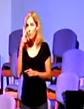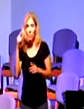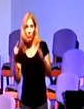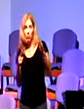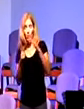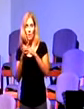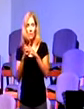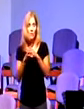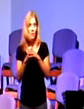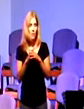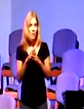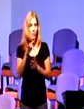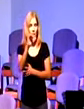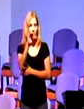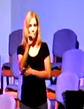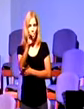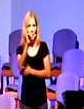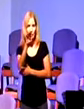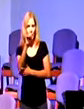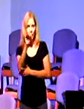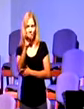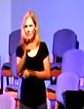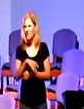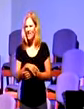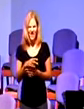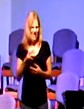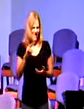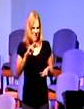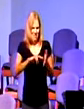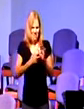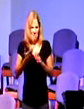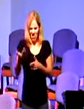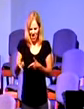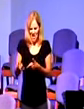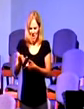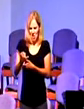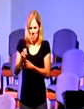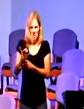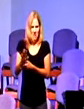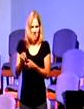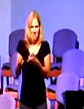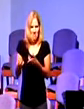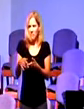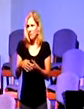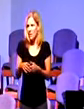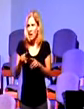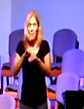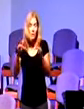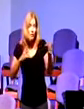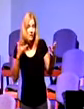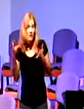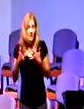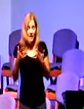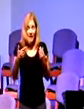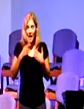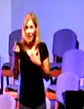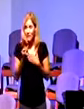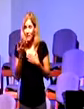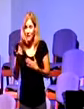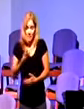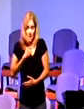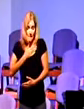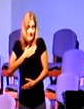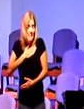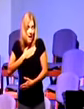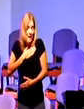me was a yo-yo. Of course, back then, I had no idea what a yo-yo was. But I was so excited to have something of my